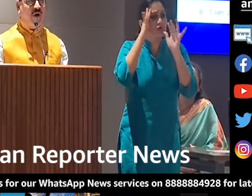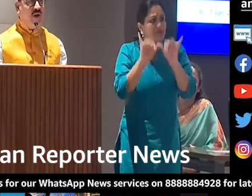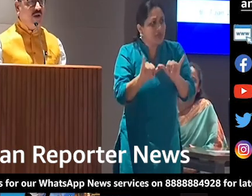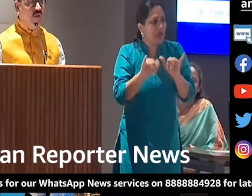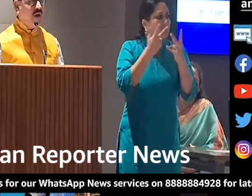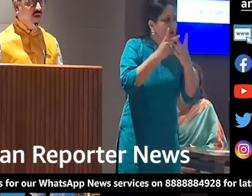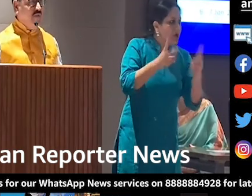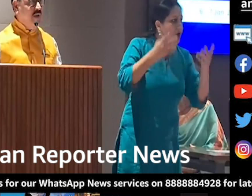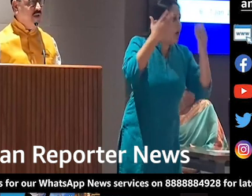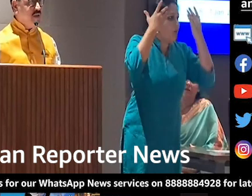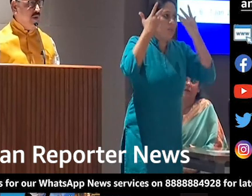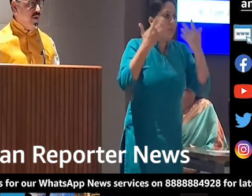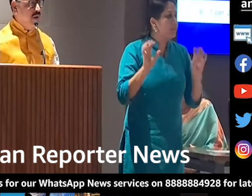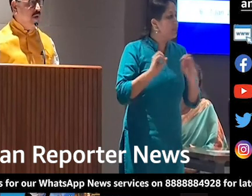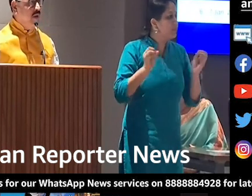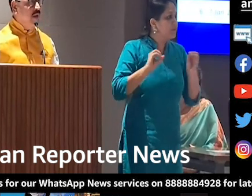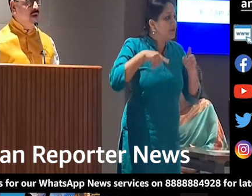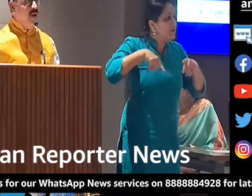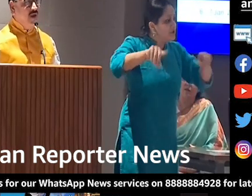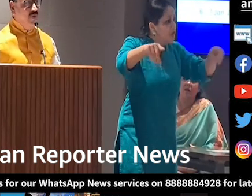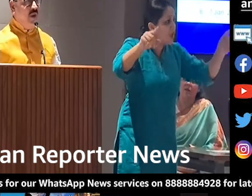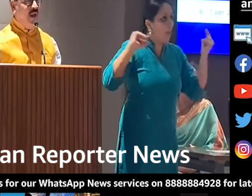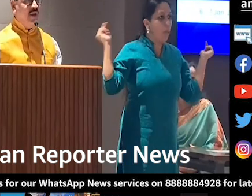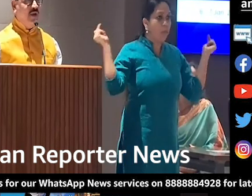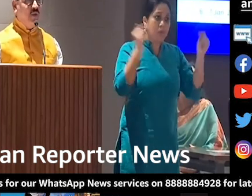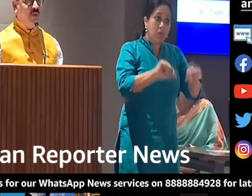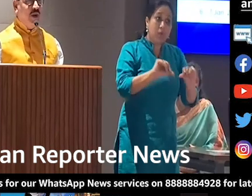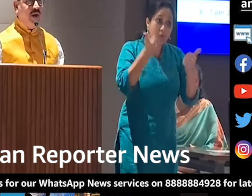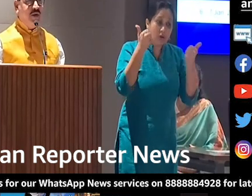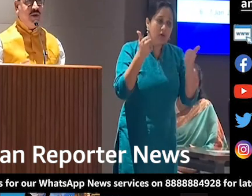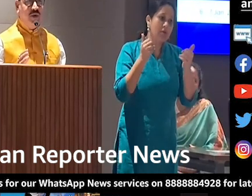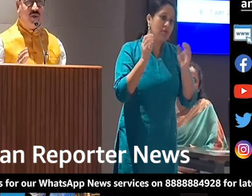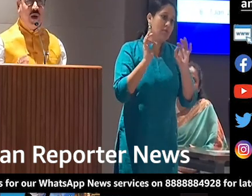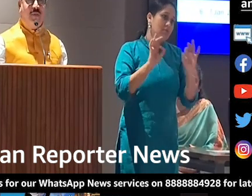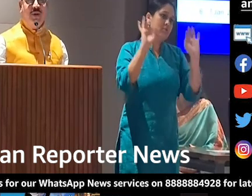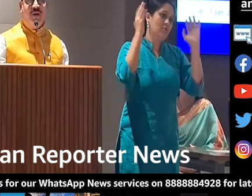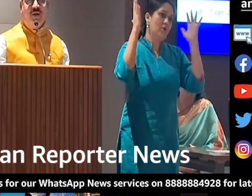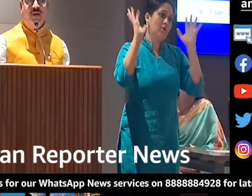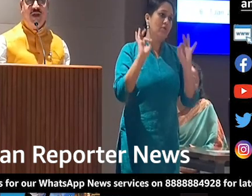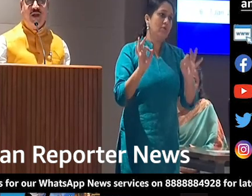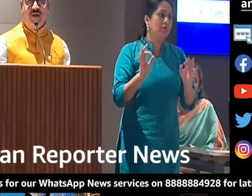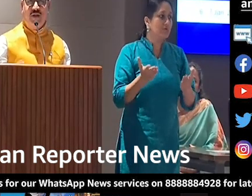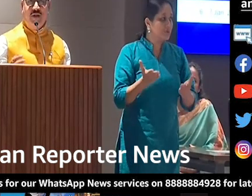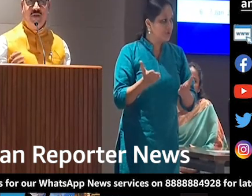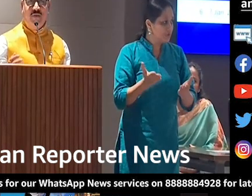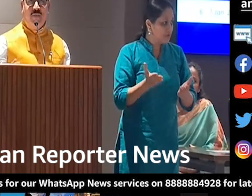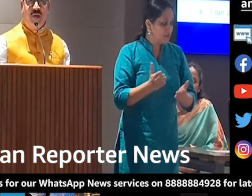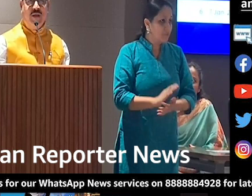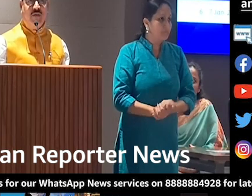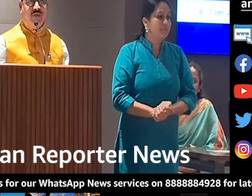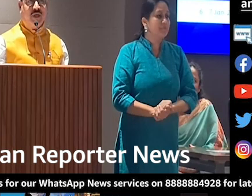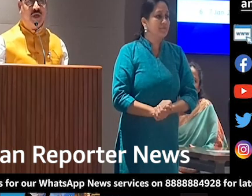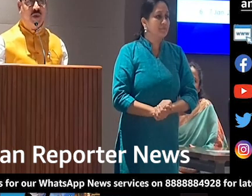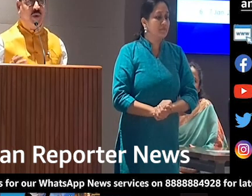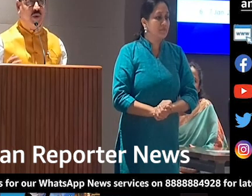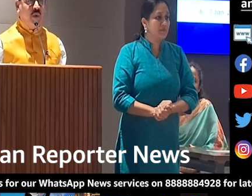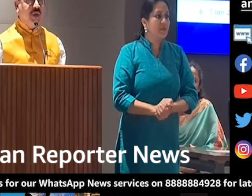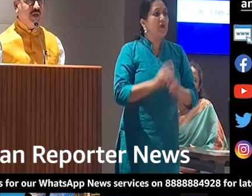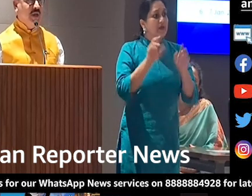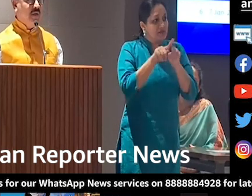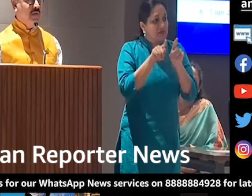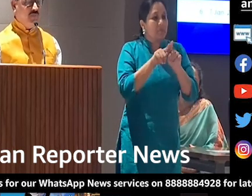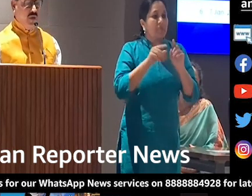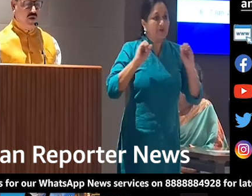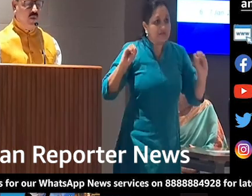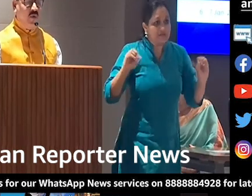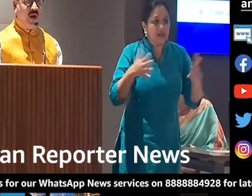or all your convenience, but even then you made it to happen that we begin with a good note